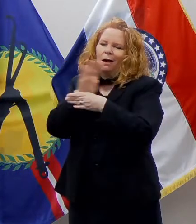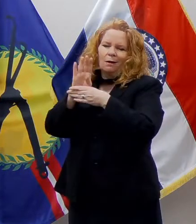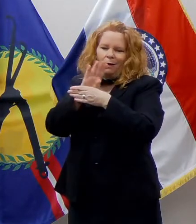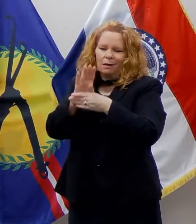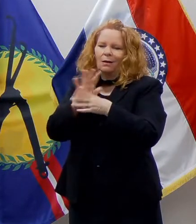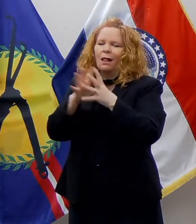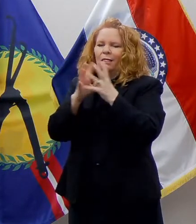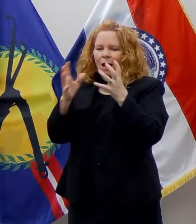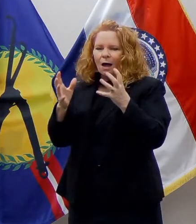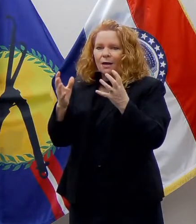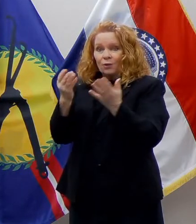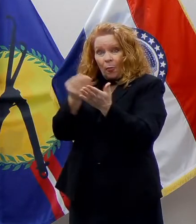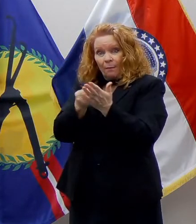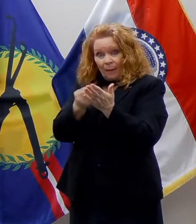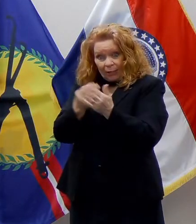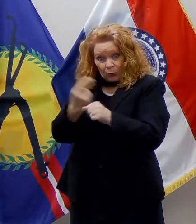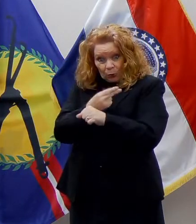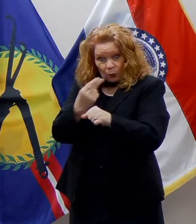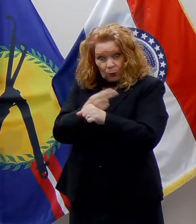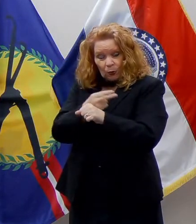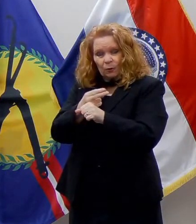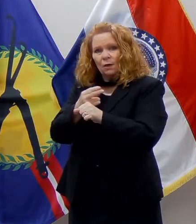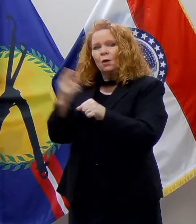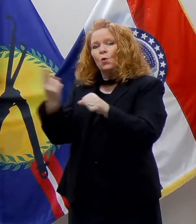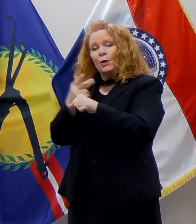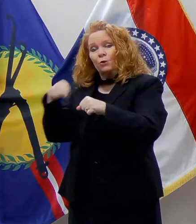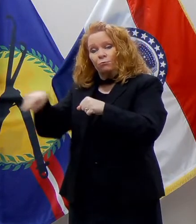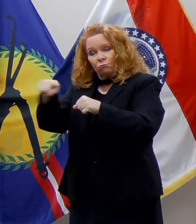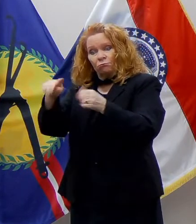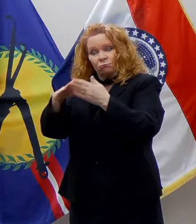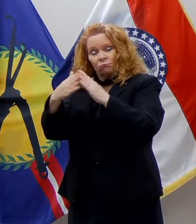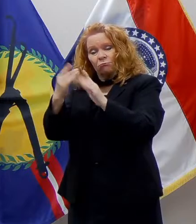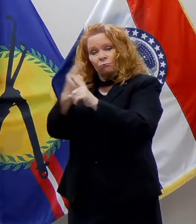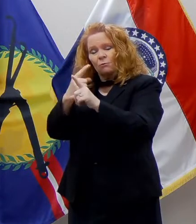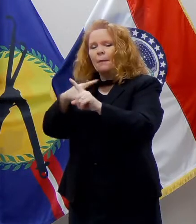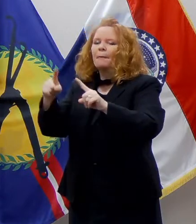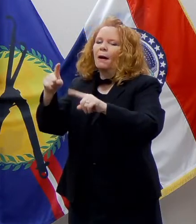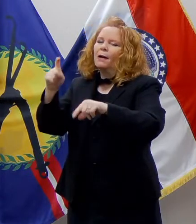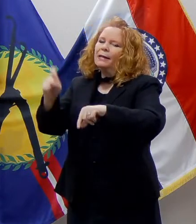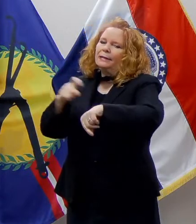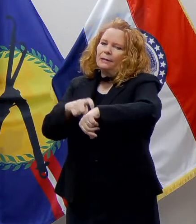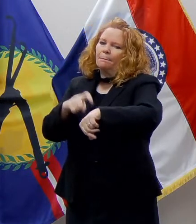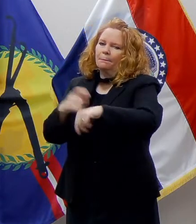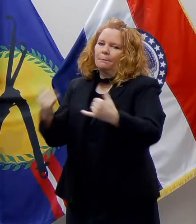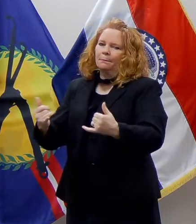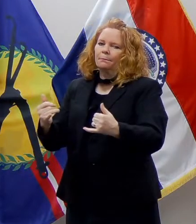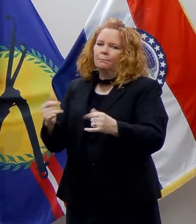We want to put that money to work in the community, but we also have some time to talk about it.